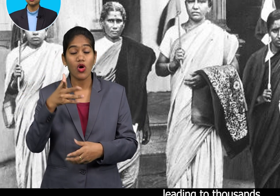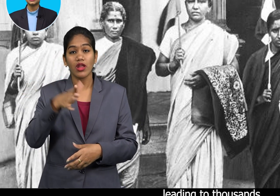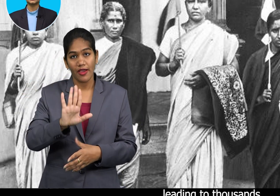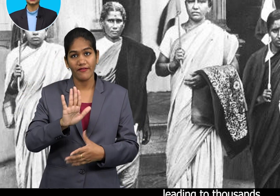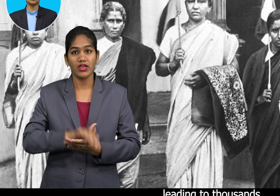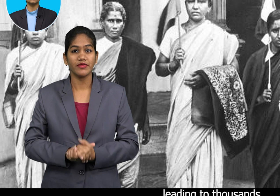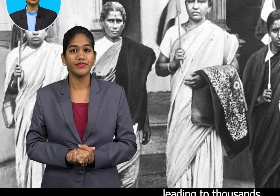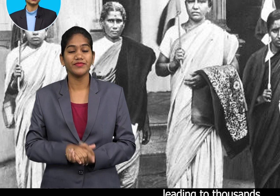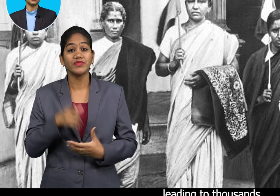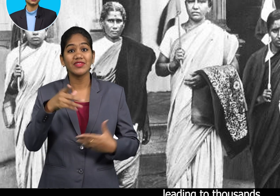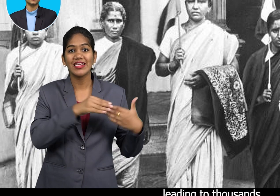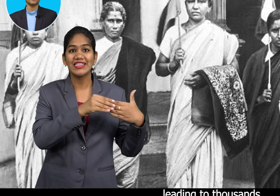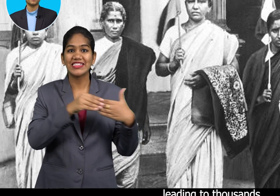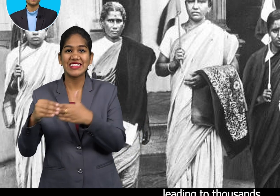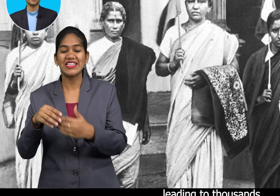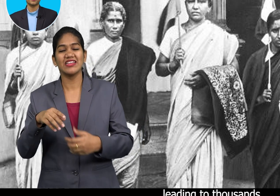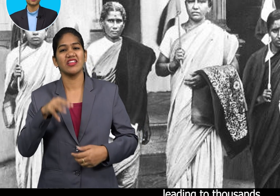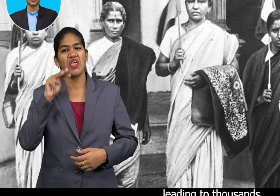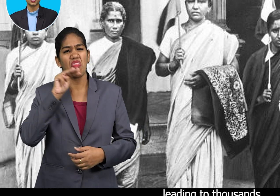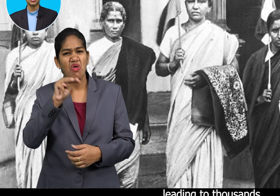leading to thousands